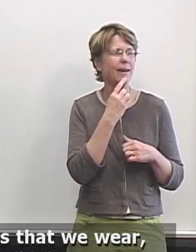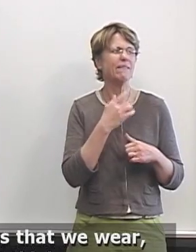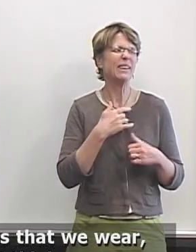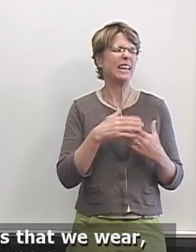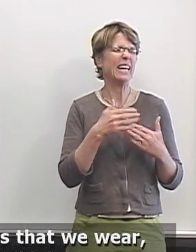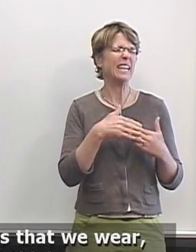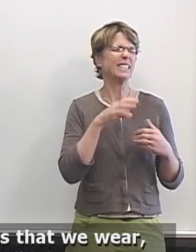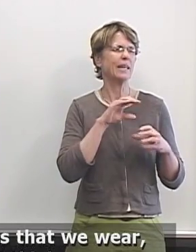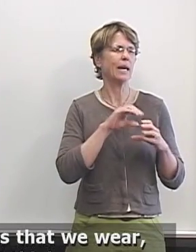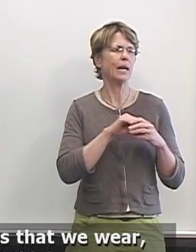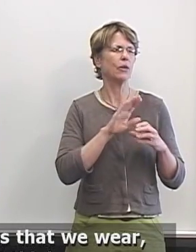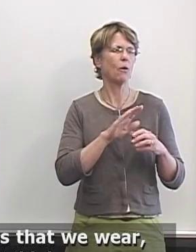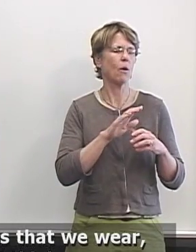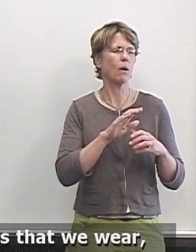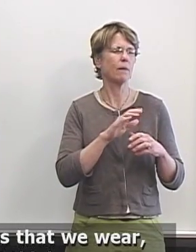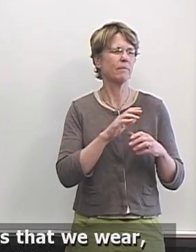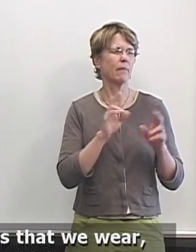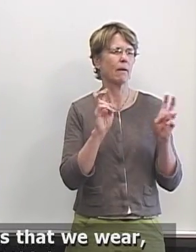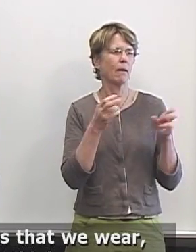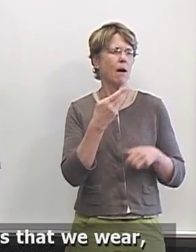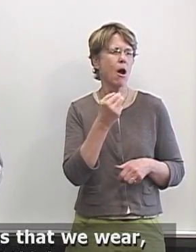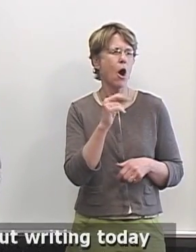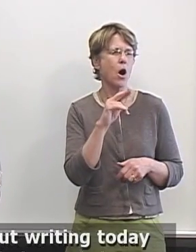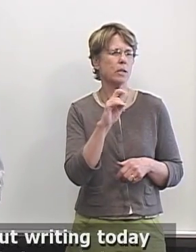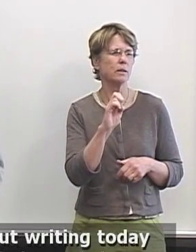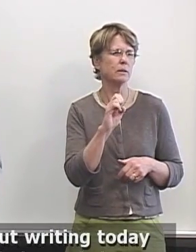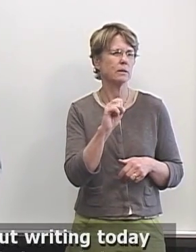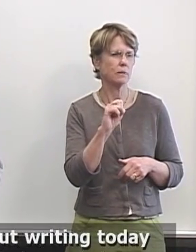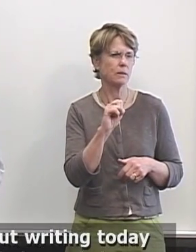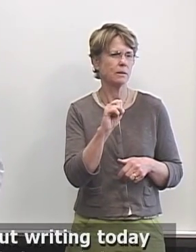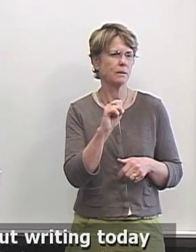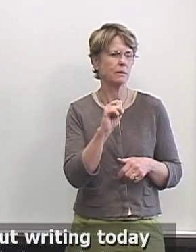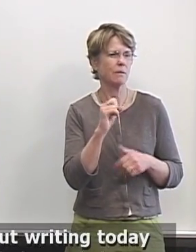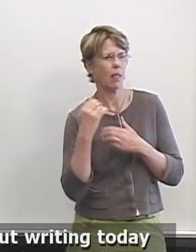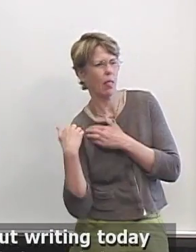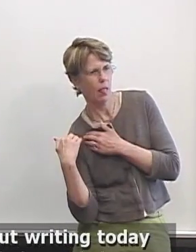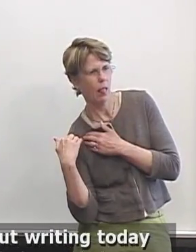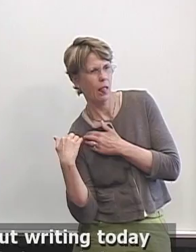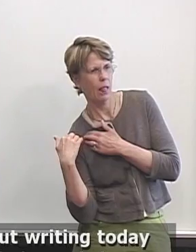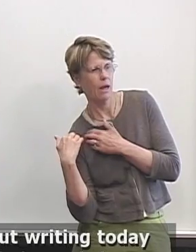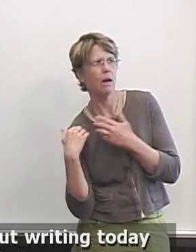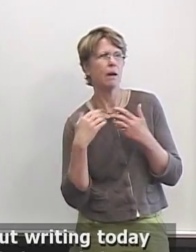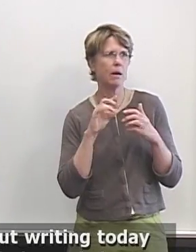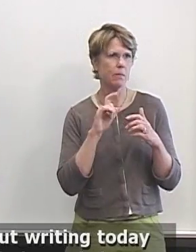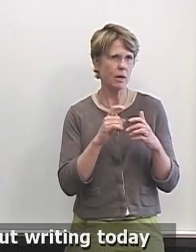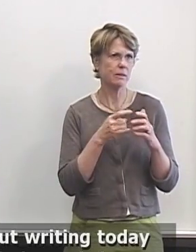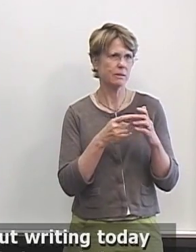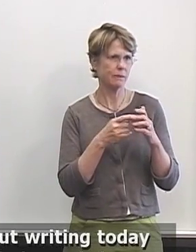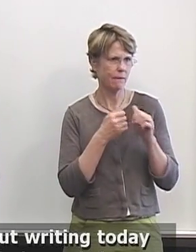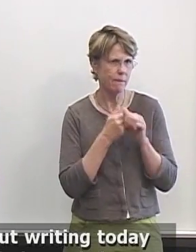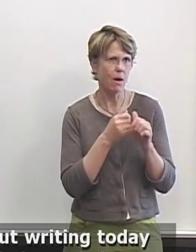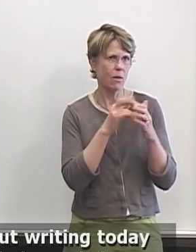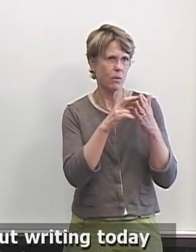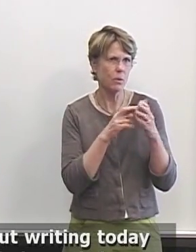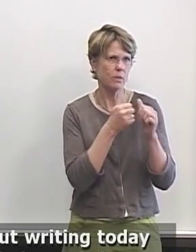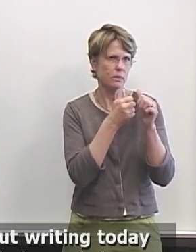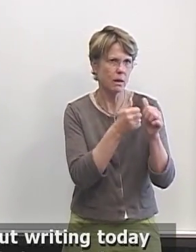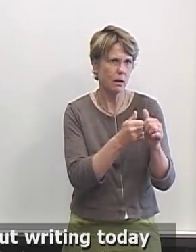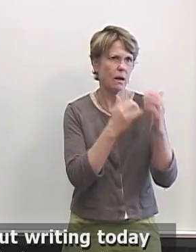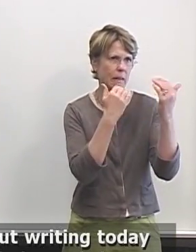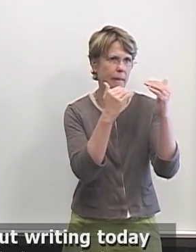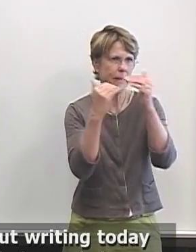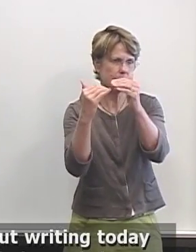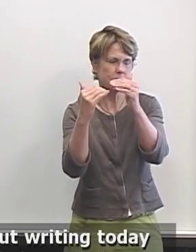It is a harness that we wear, but I think in talking about writing today and in the